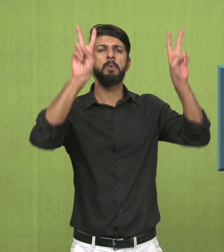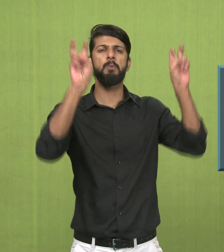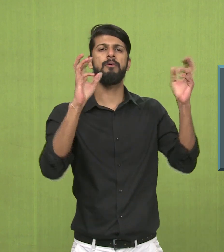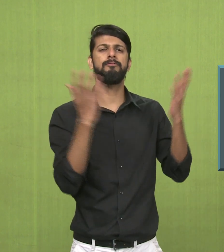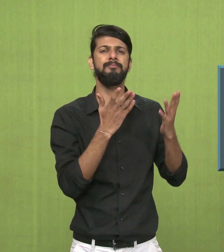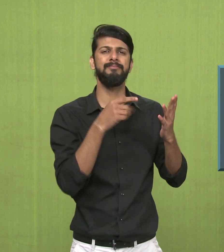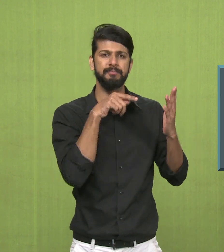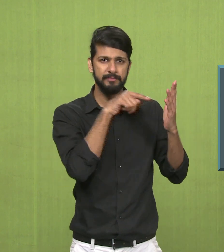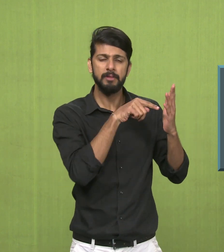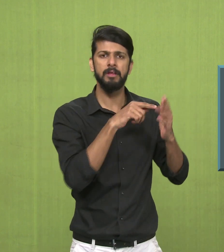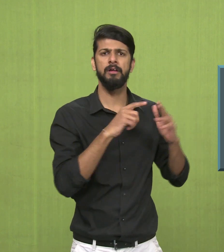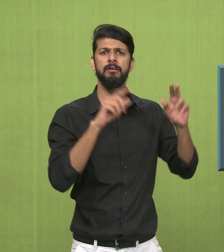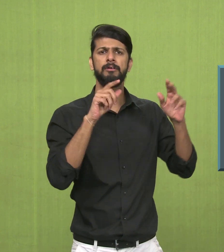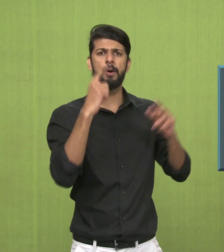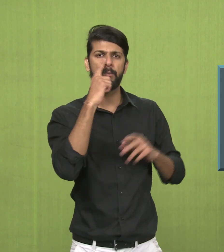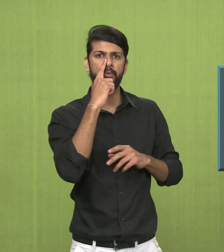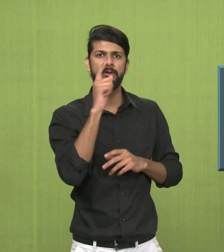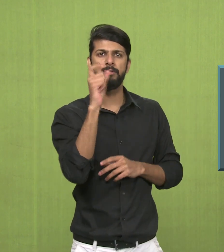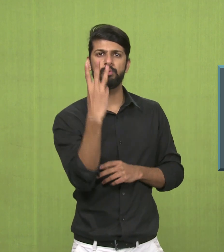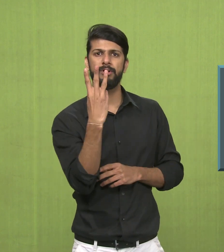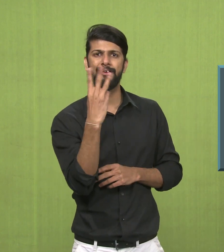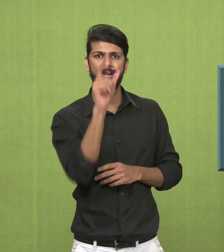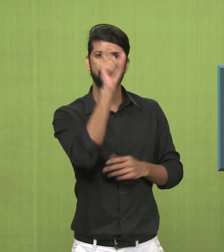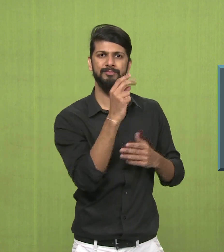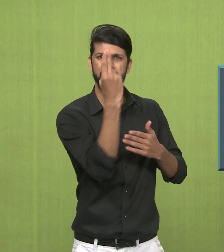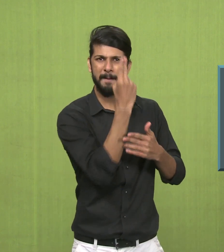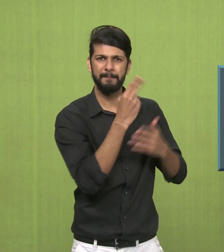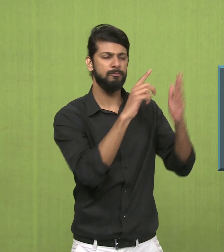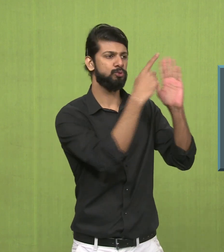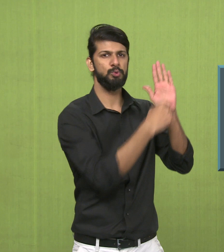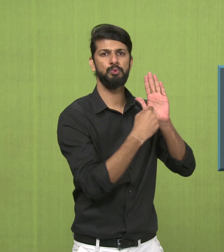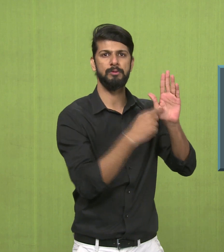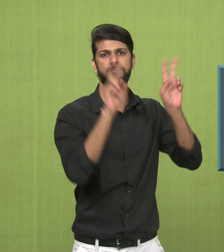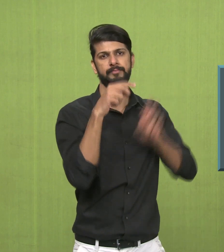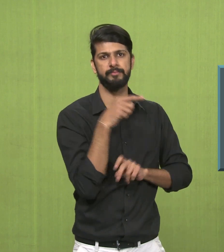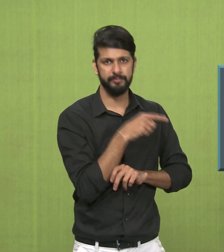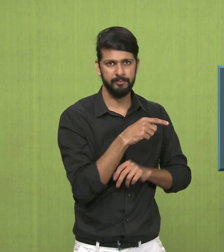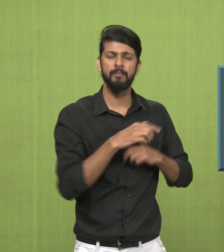Amrita Shergill and the painting titled Three Girls.